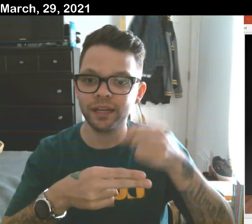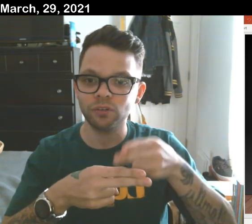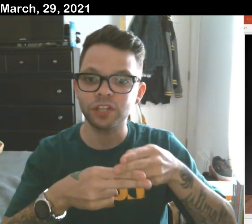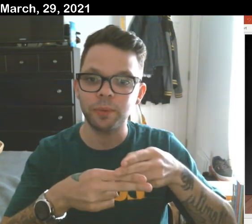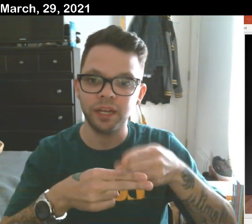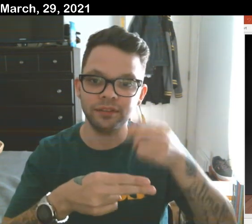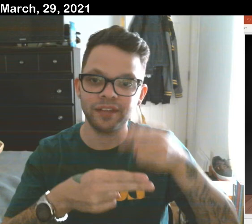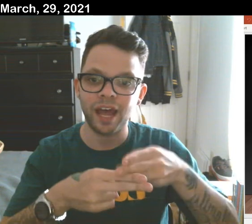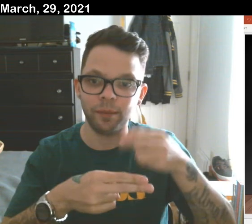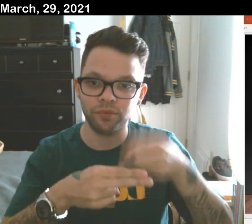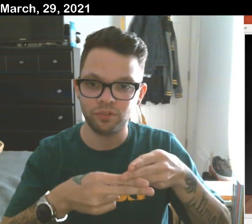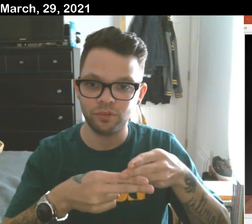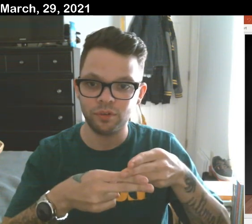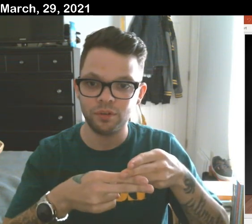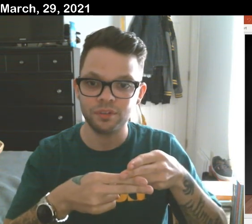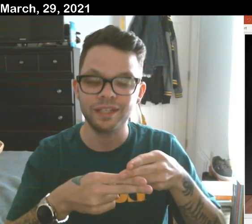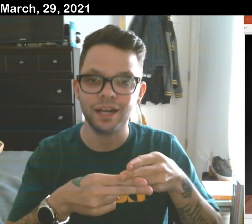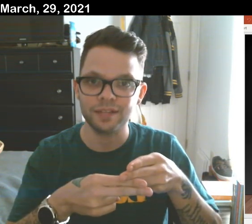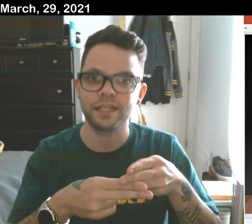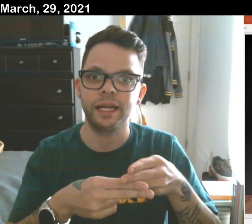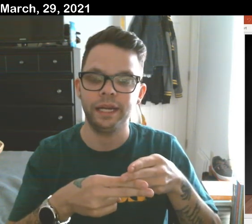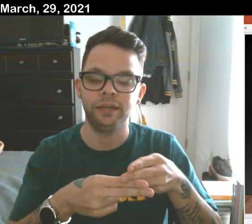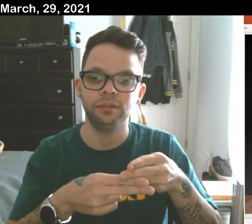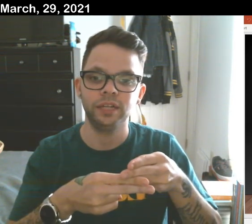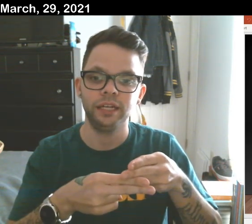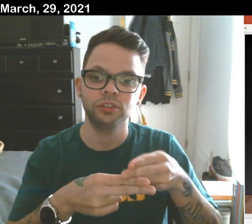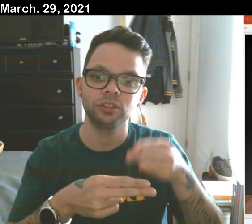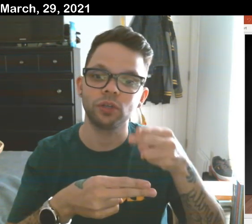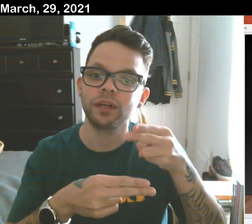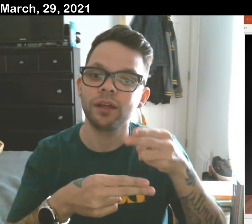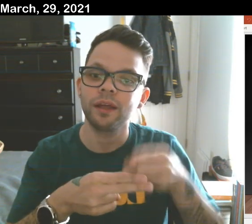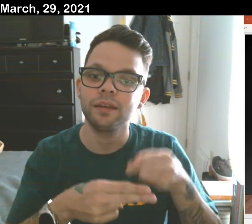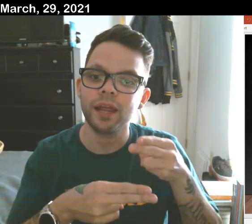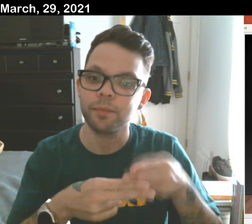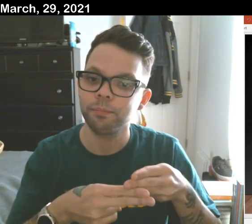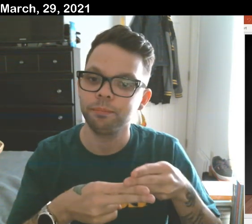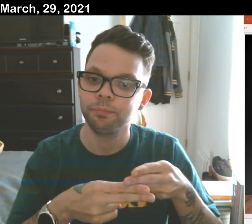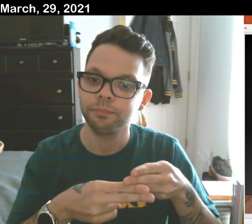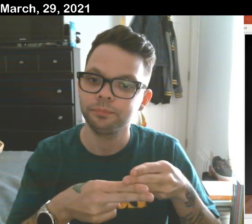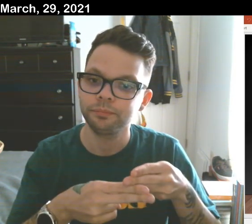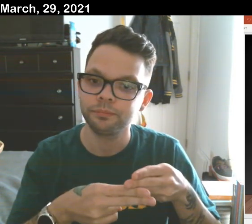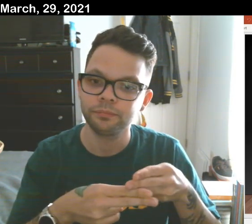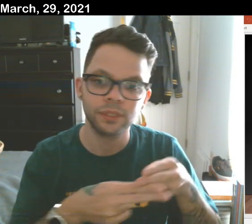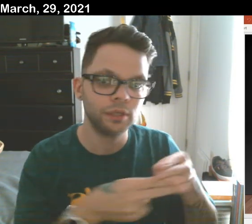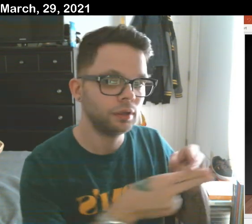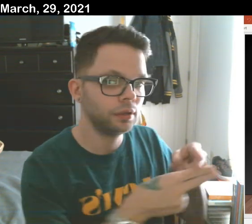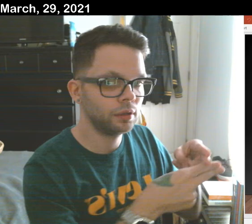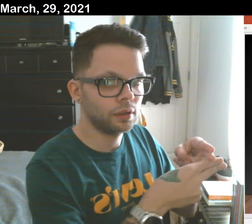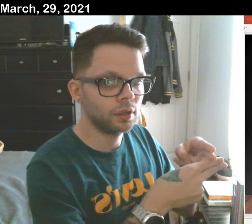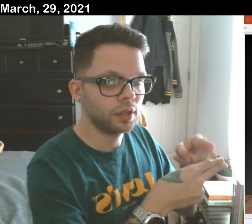signing hand or dominant hand taps the non-signing hand, H. So, name.